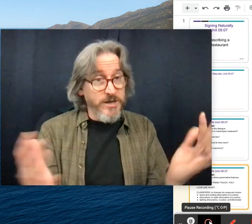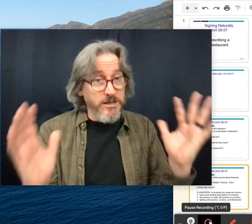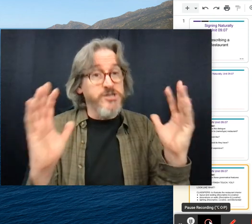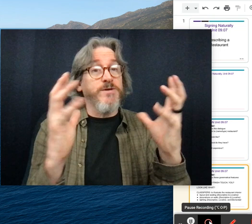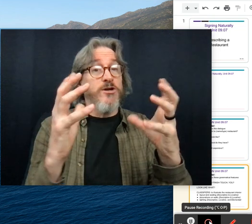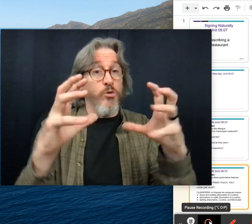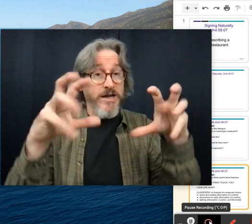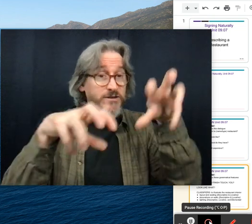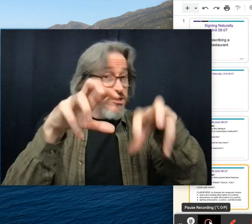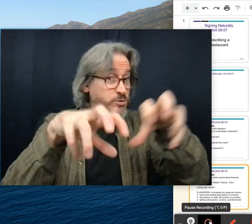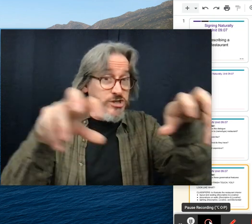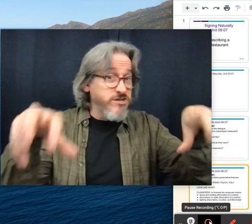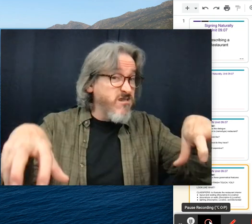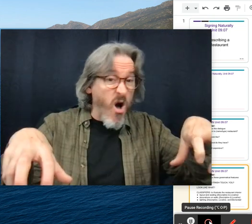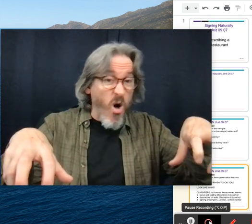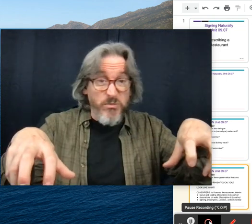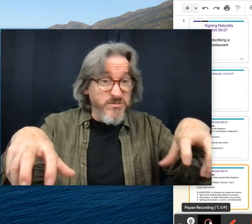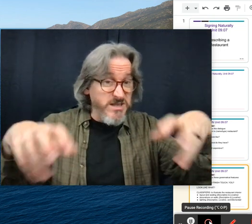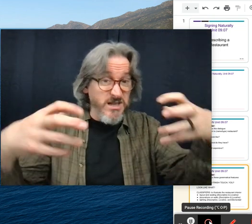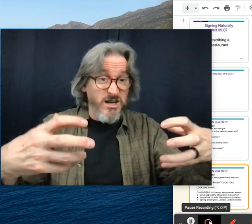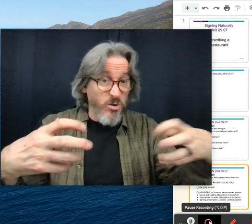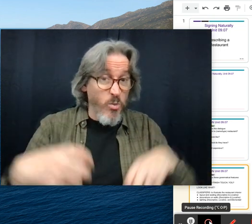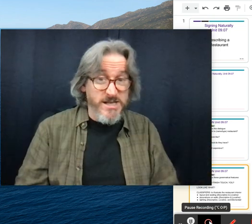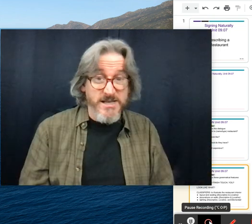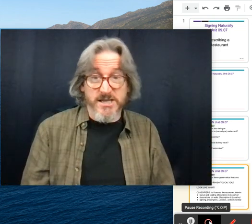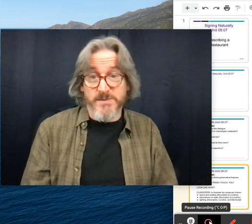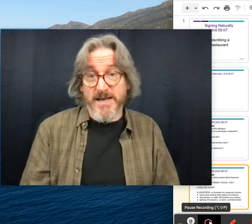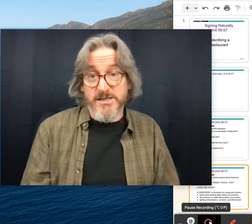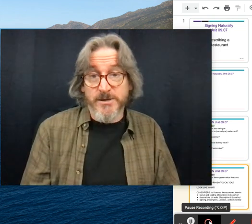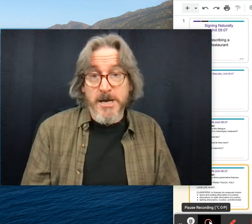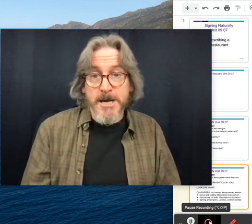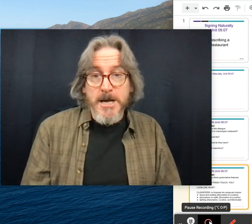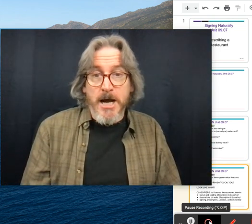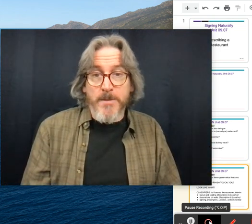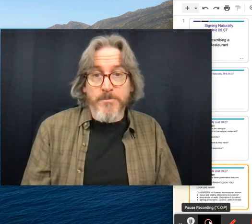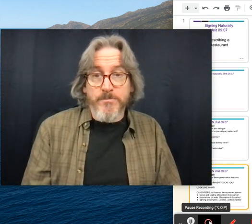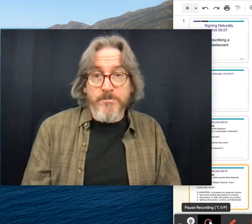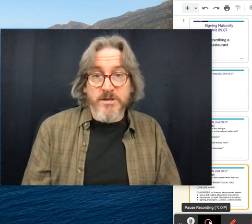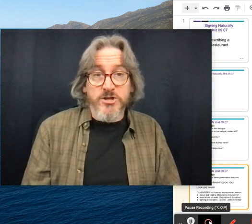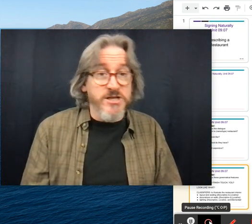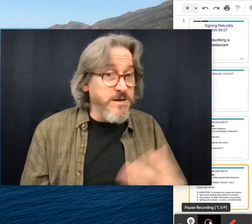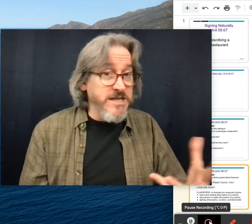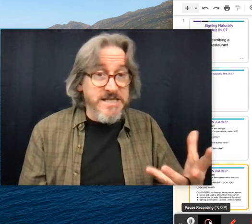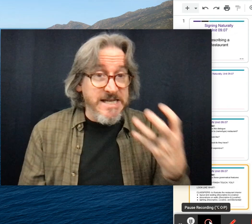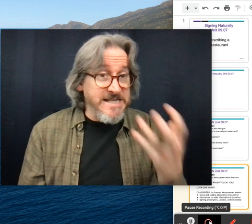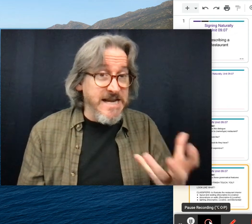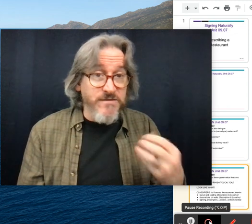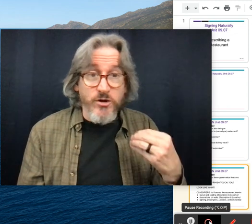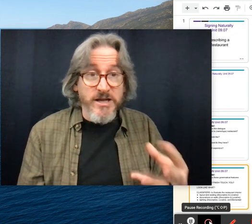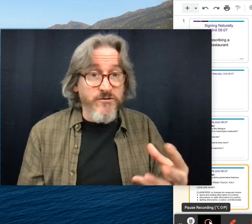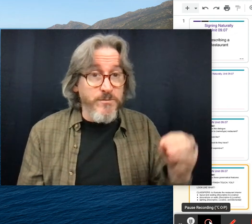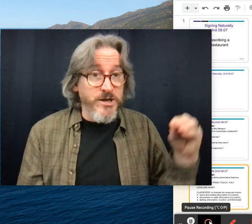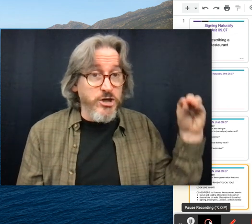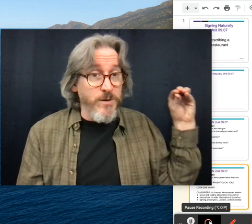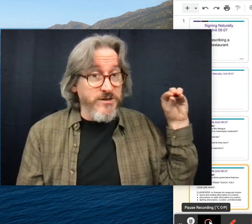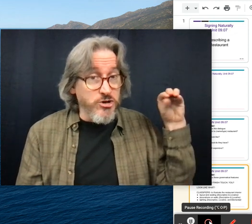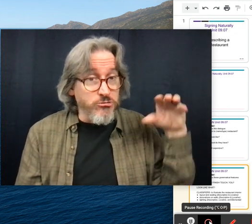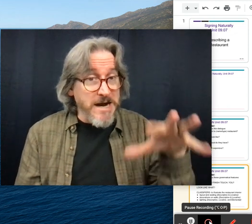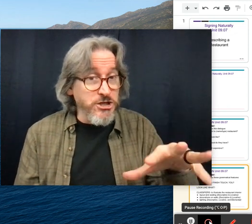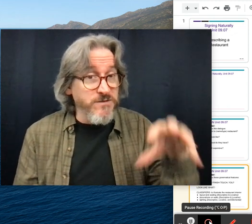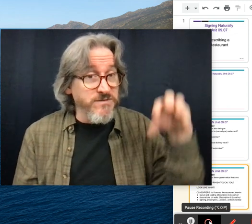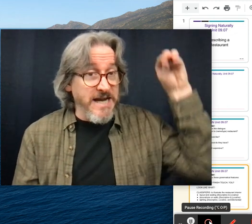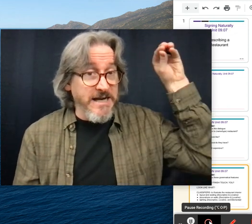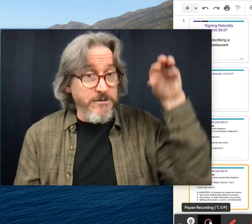but to illustrate or even to sculpt what's in the space. To the extent of you'll even be showing